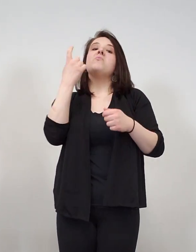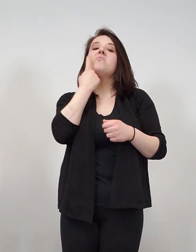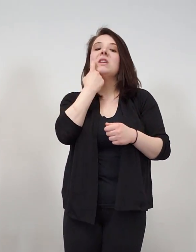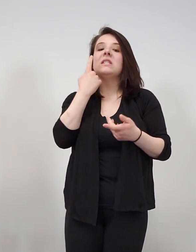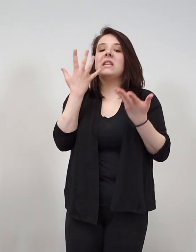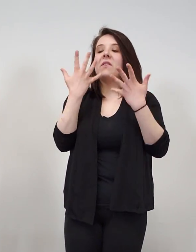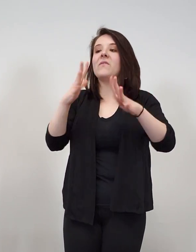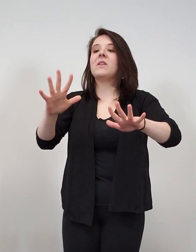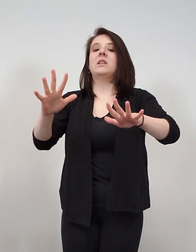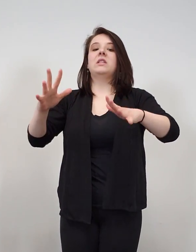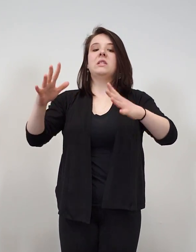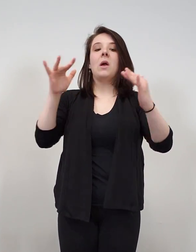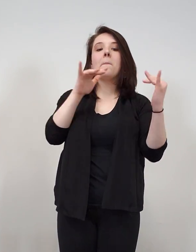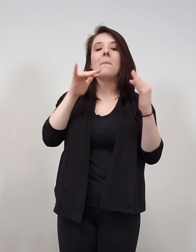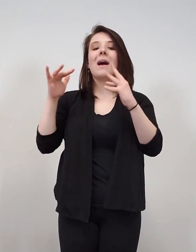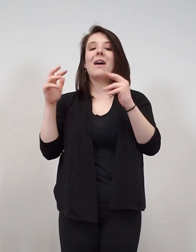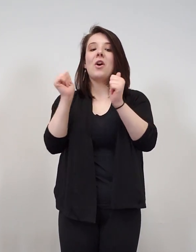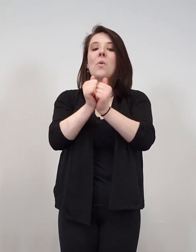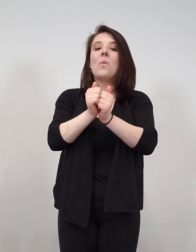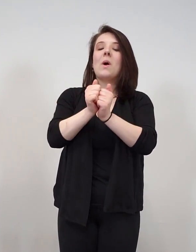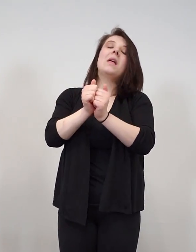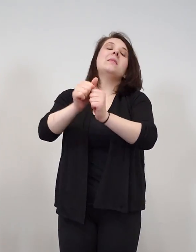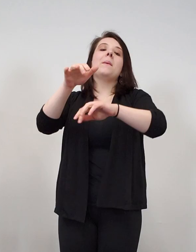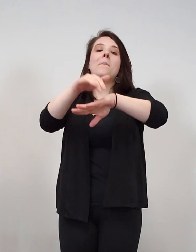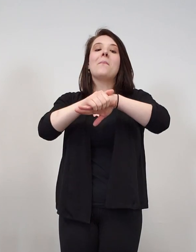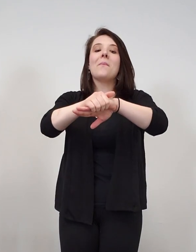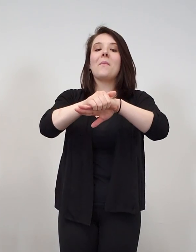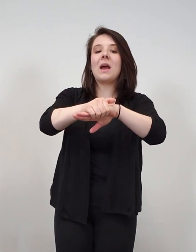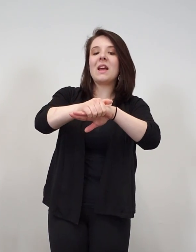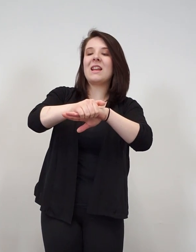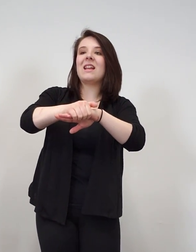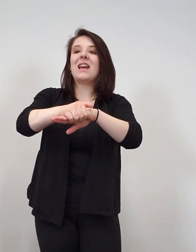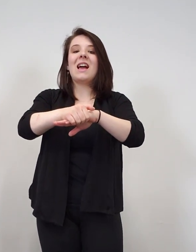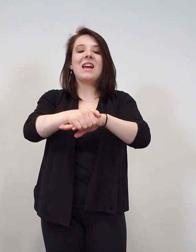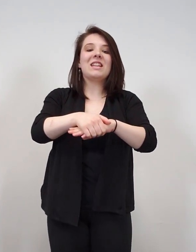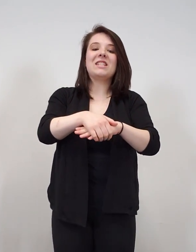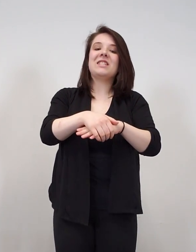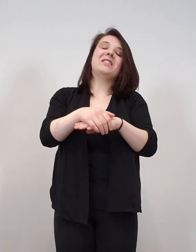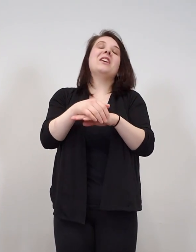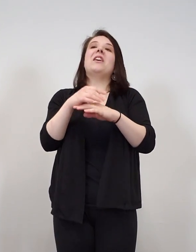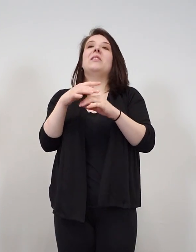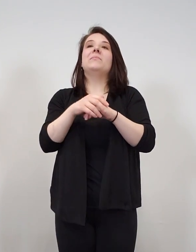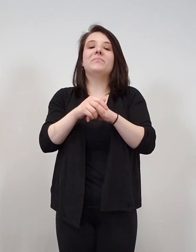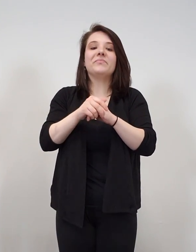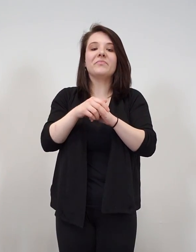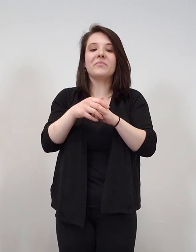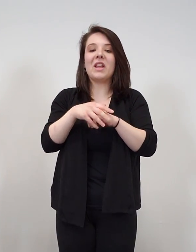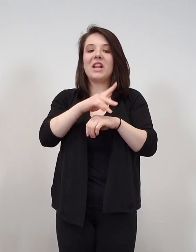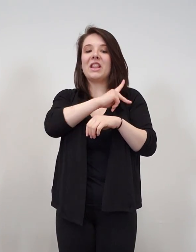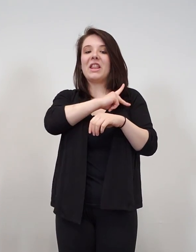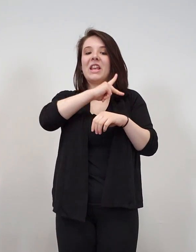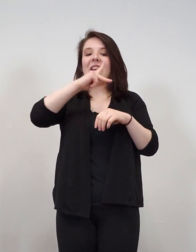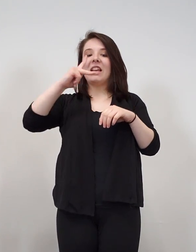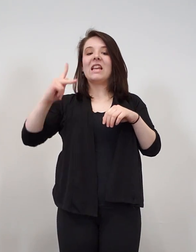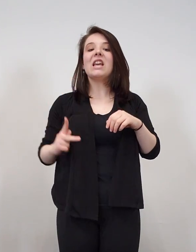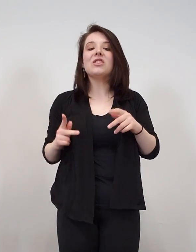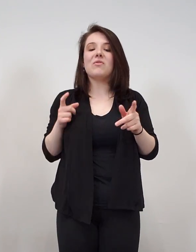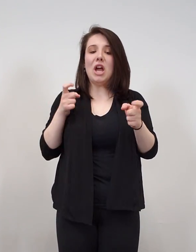no power. So the first thing that the framers wanted to establish was a government ruled by the